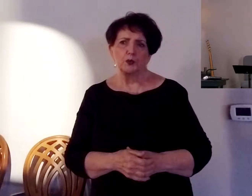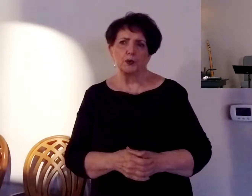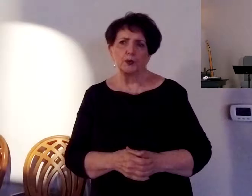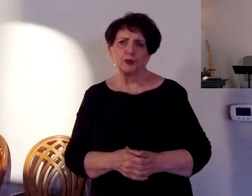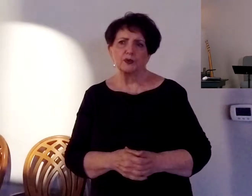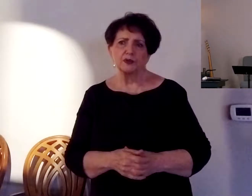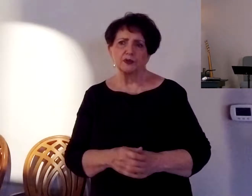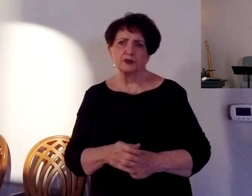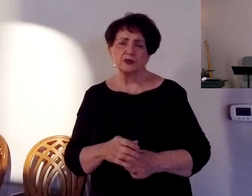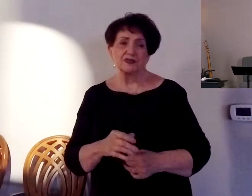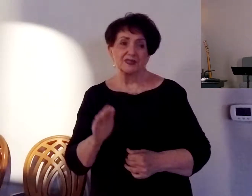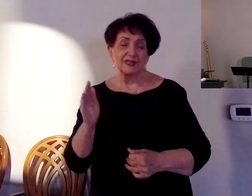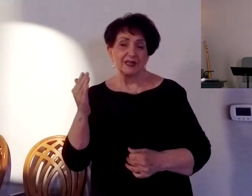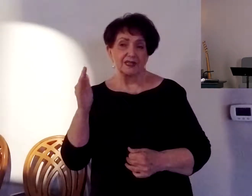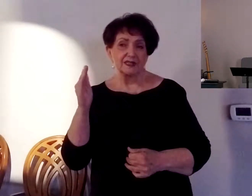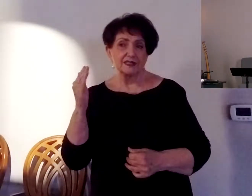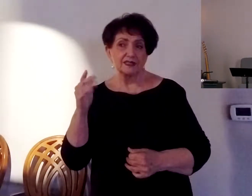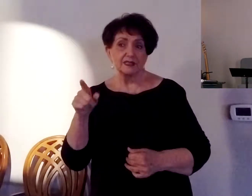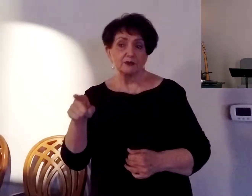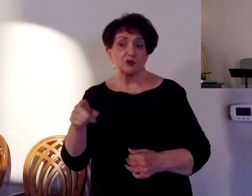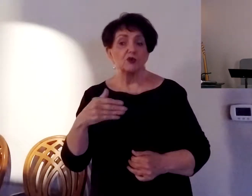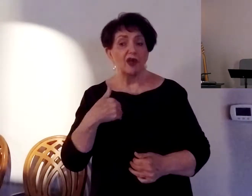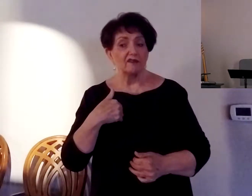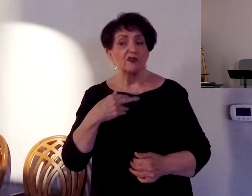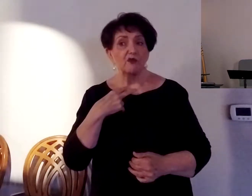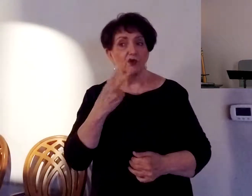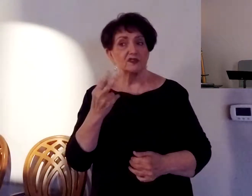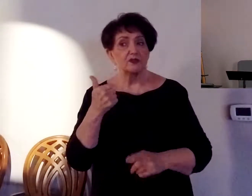So, Patty, it seems as though you have a voice of your own.